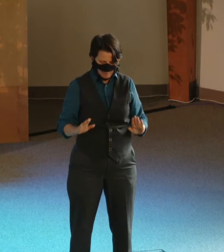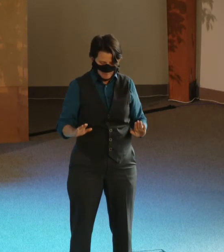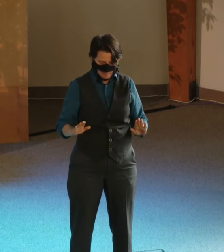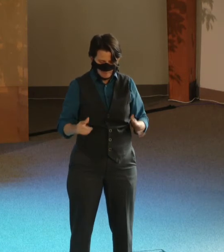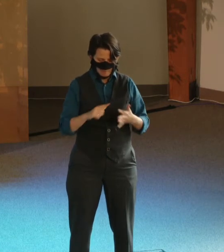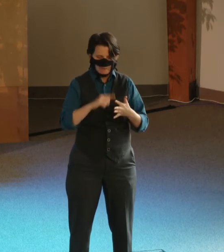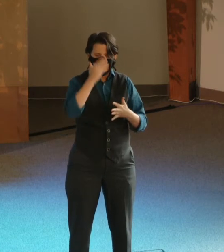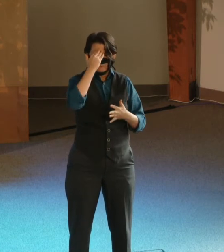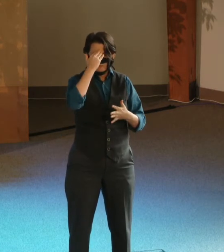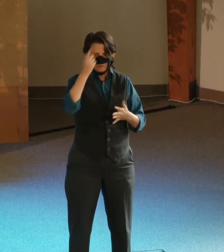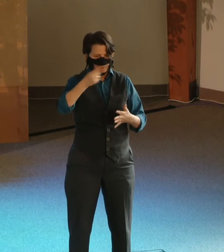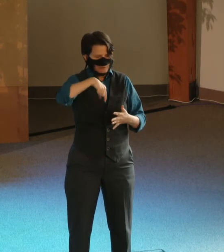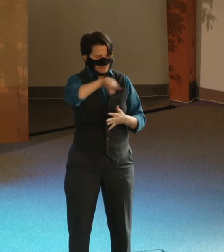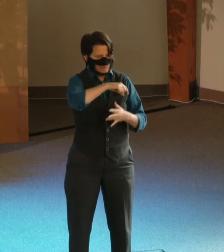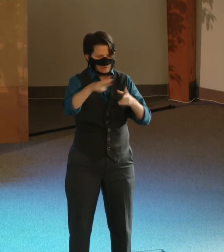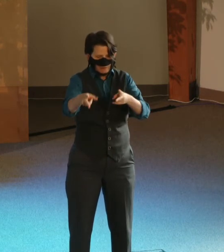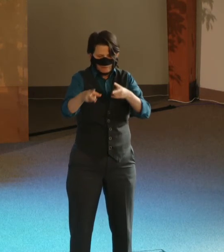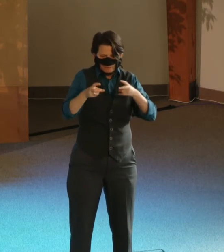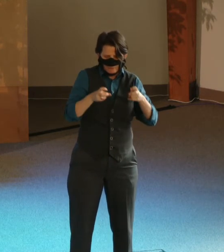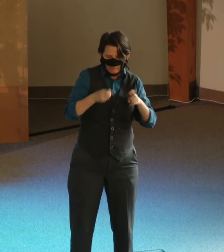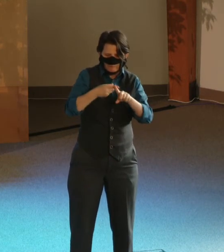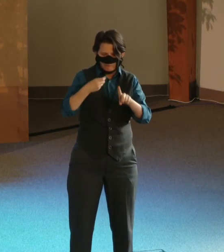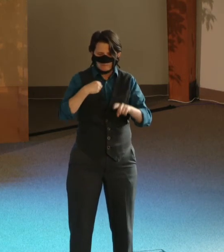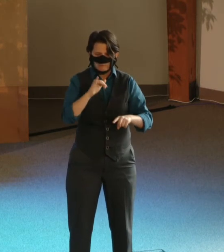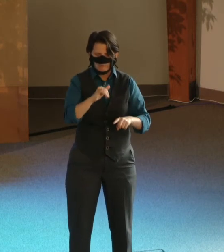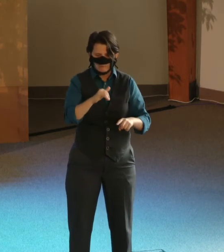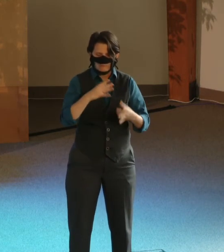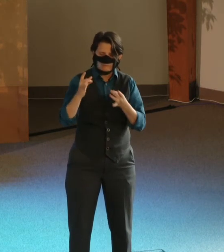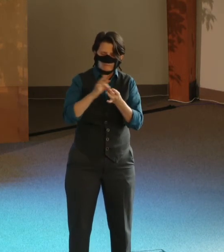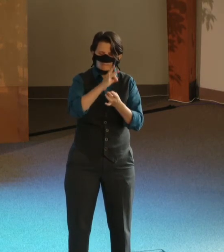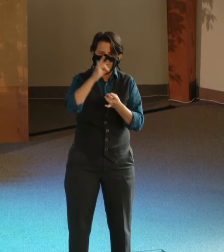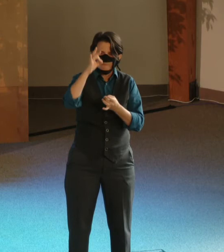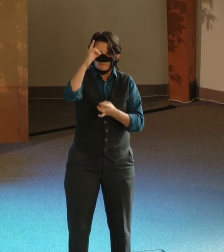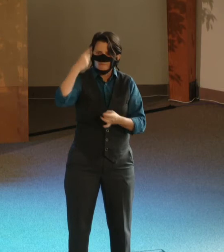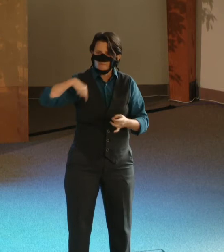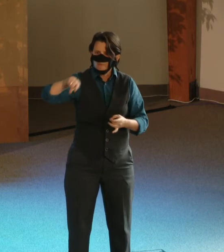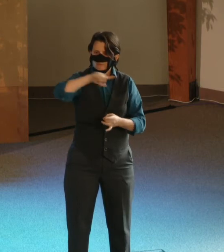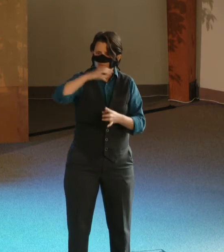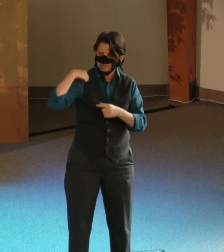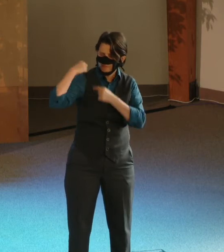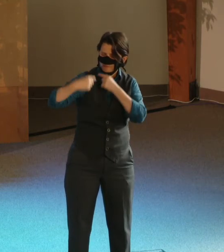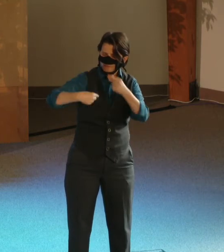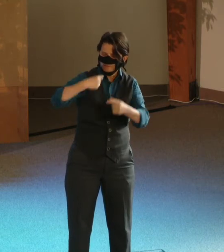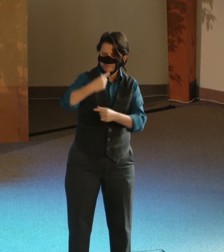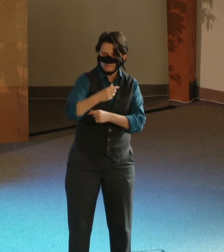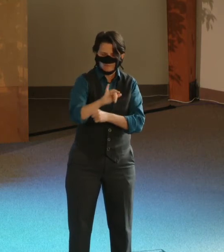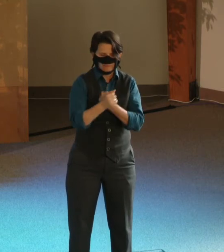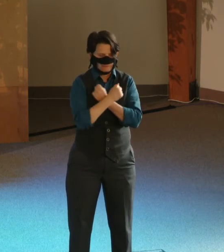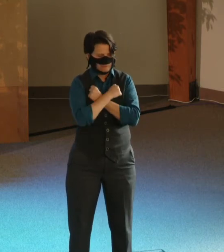and know that we are of that essence. We are the inheritors of that unconditional